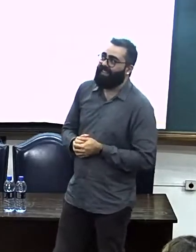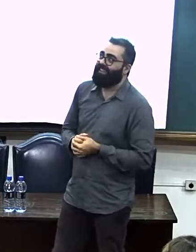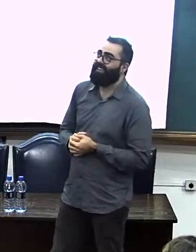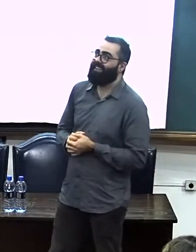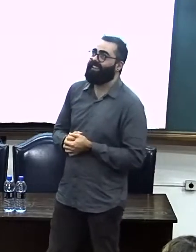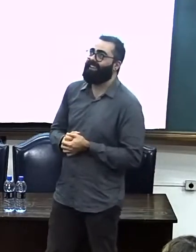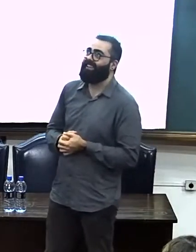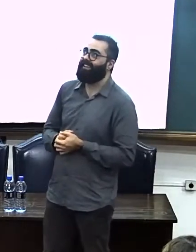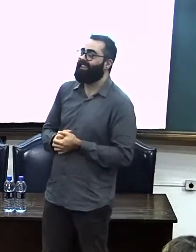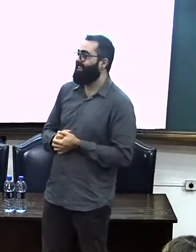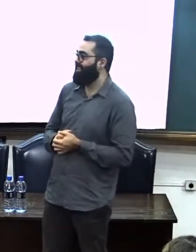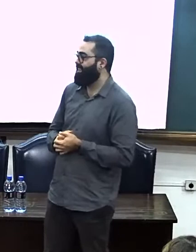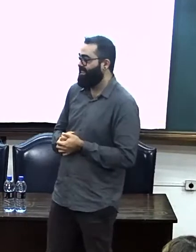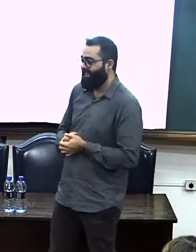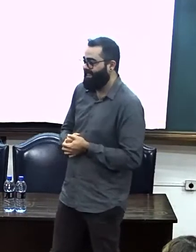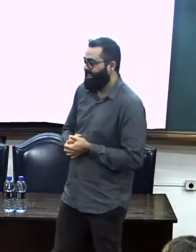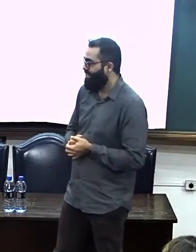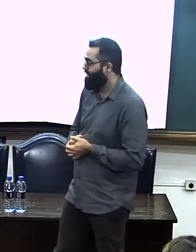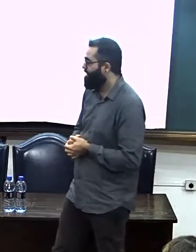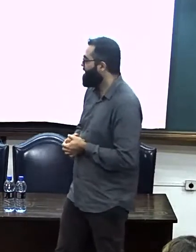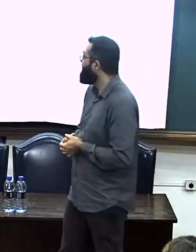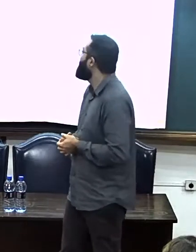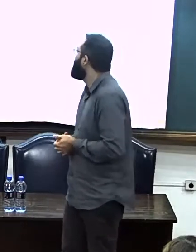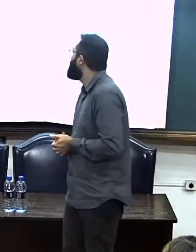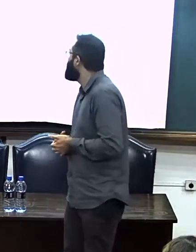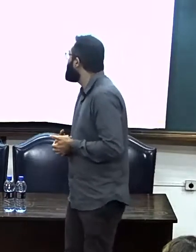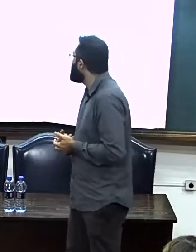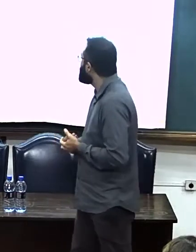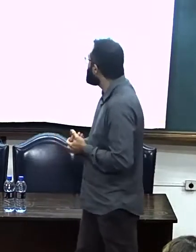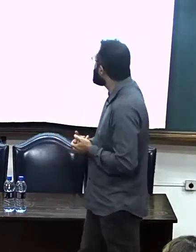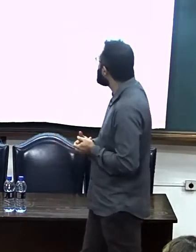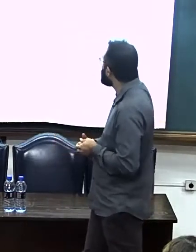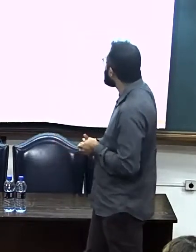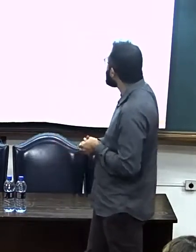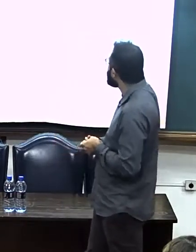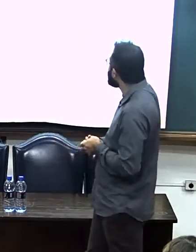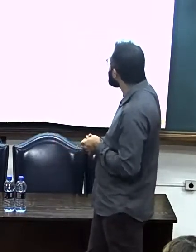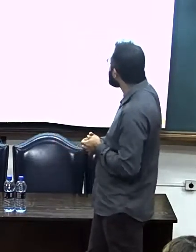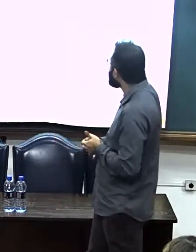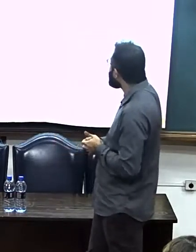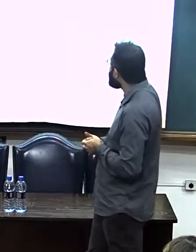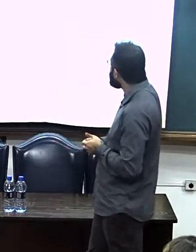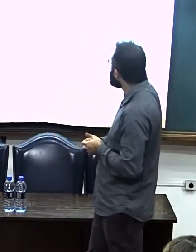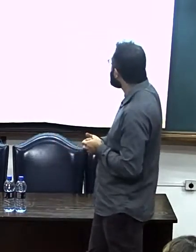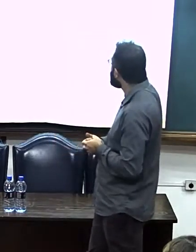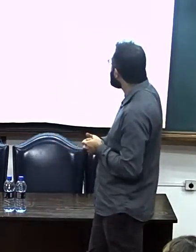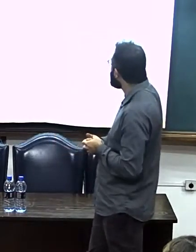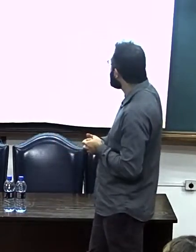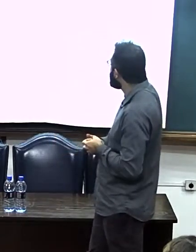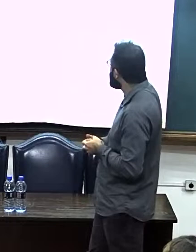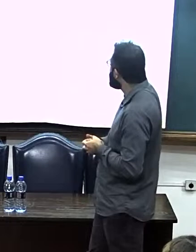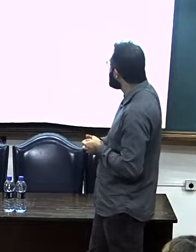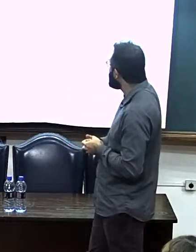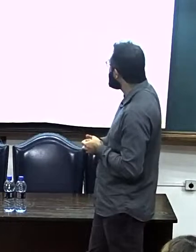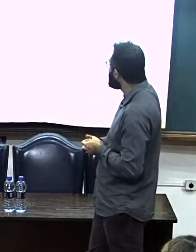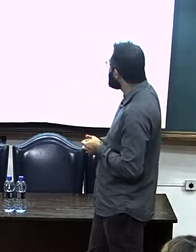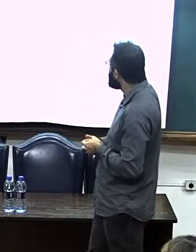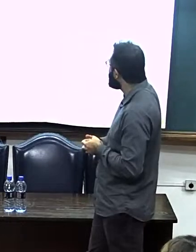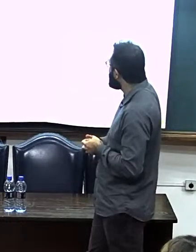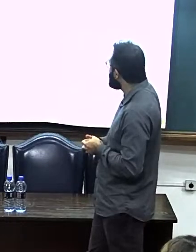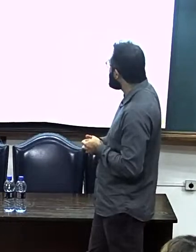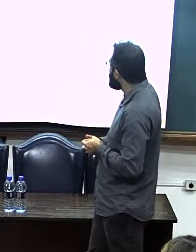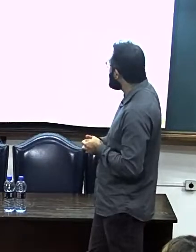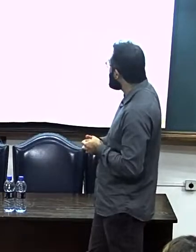não conhece inglês, ter minimamente aí, né, saber minimamente do que é que ela está falando. Ela lista